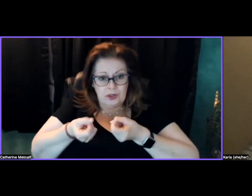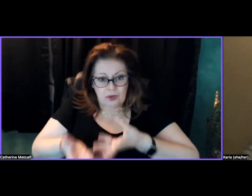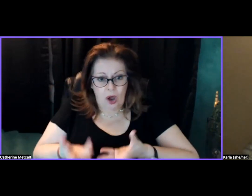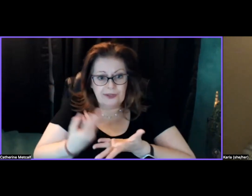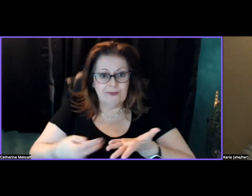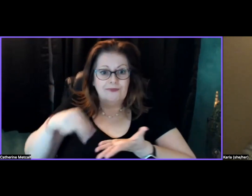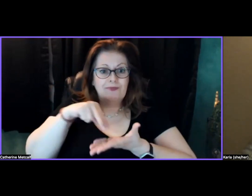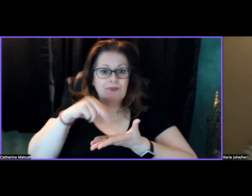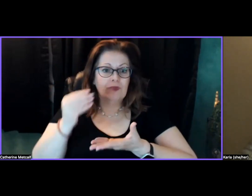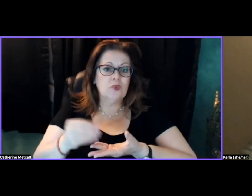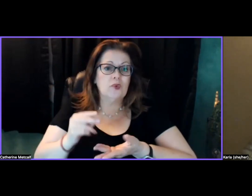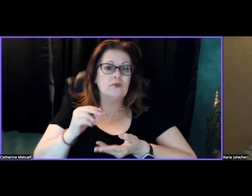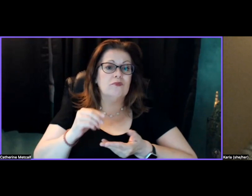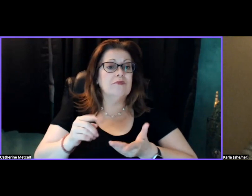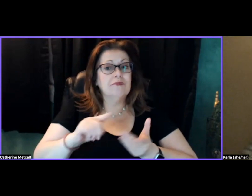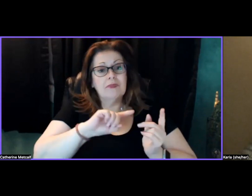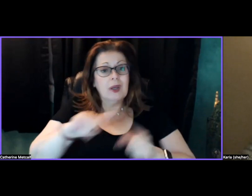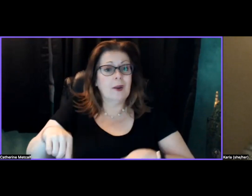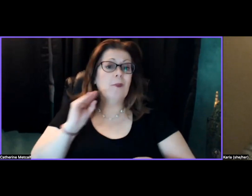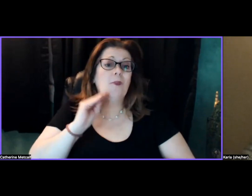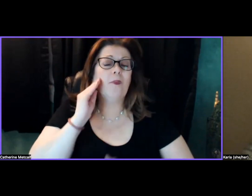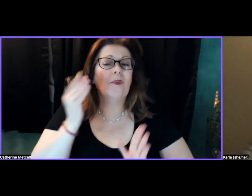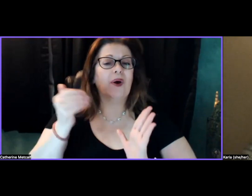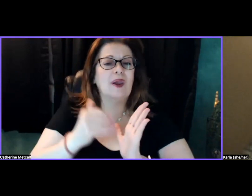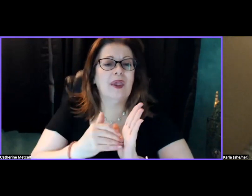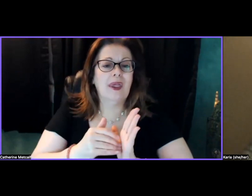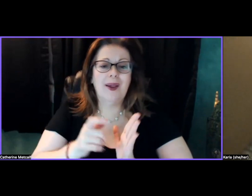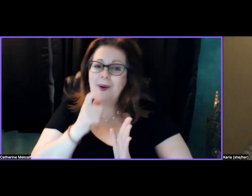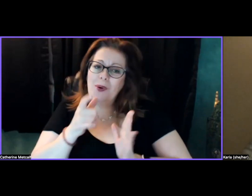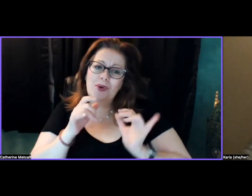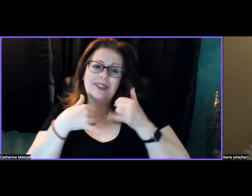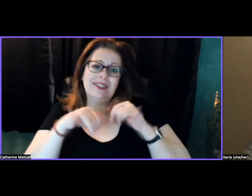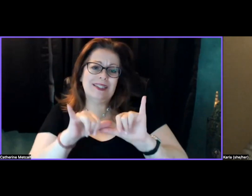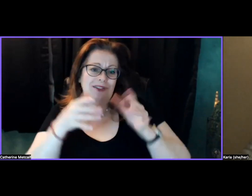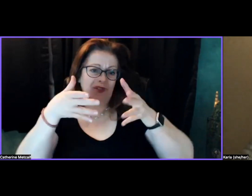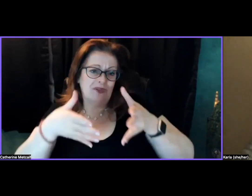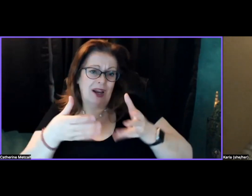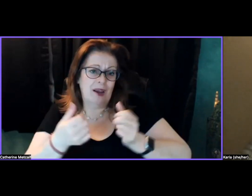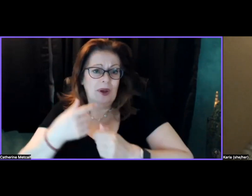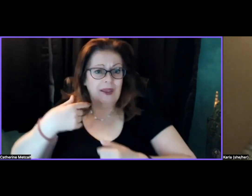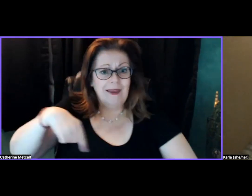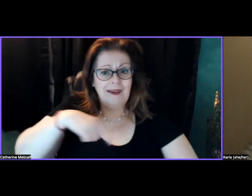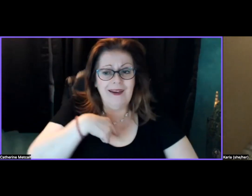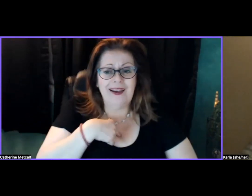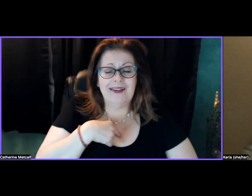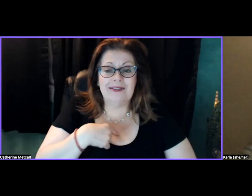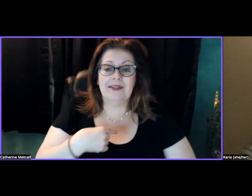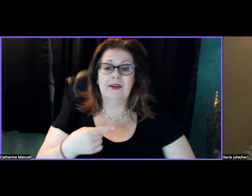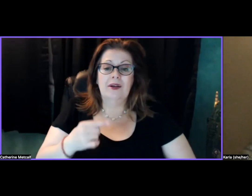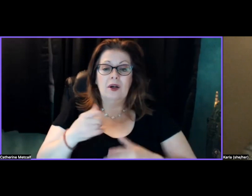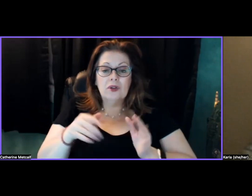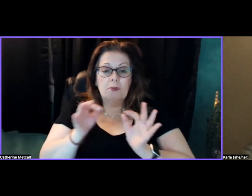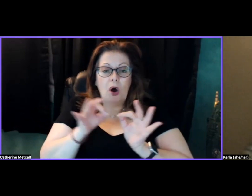remains, an ode for who remains among us. Small line of headlights following one